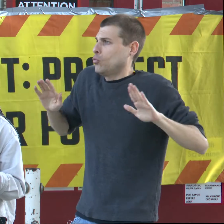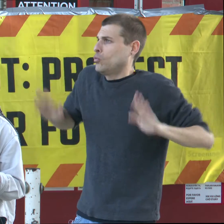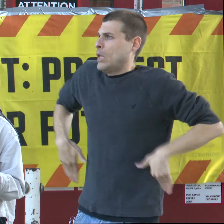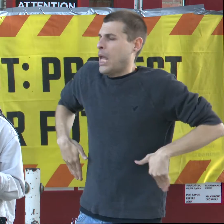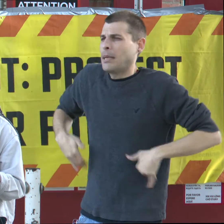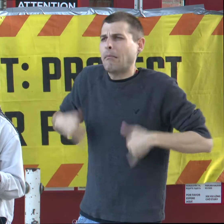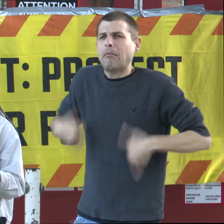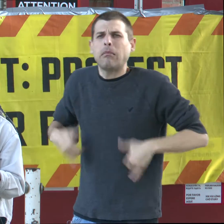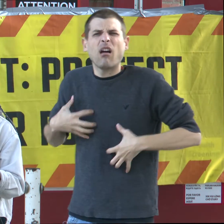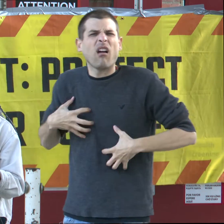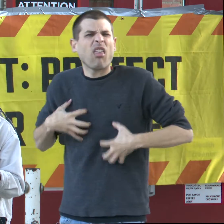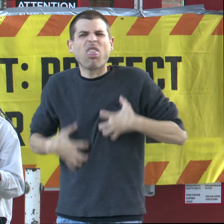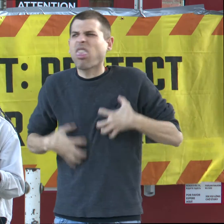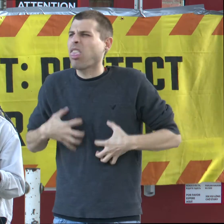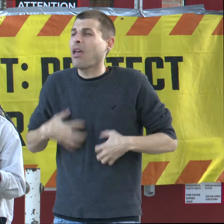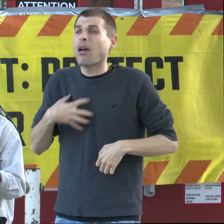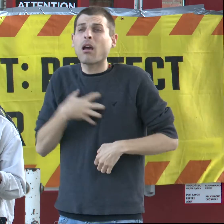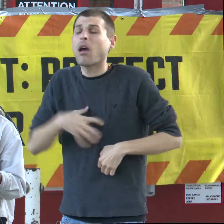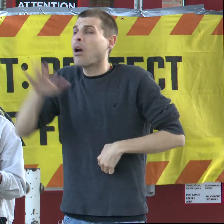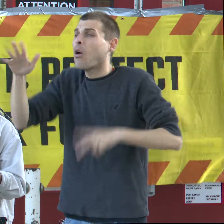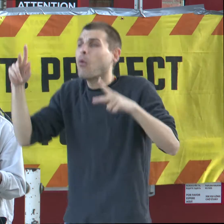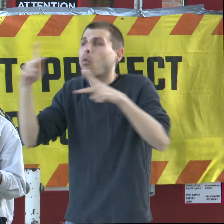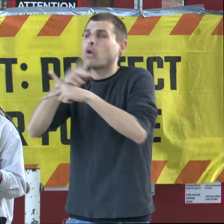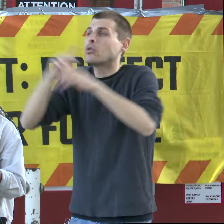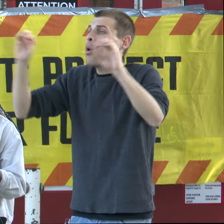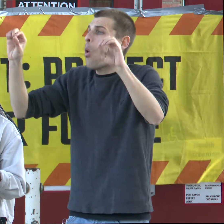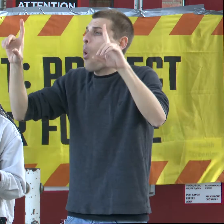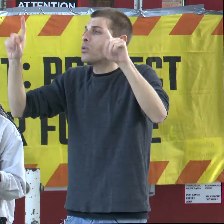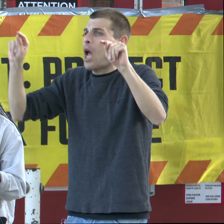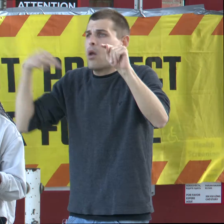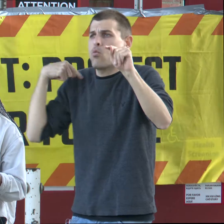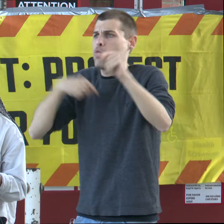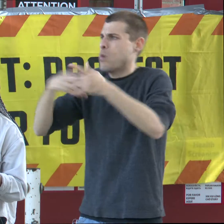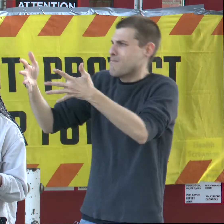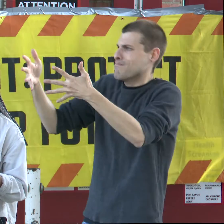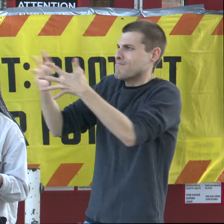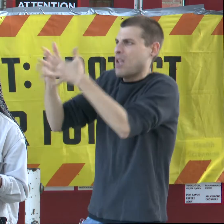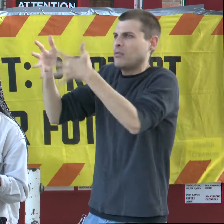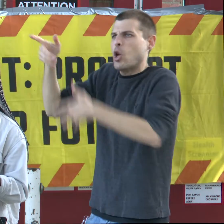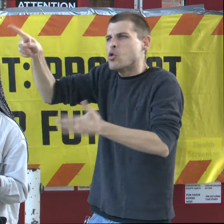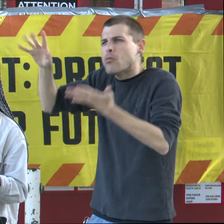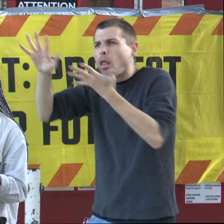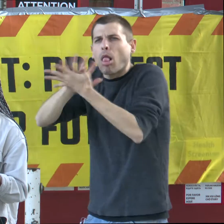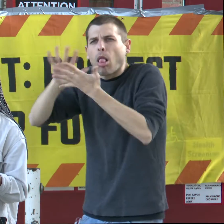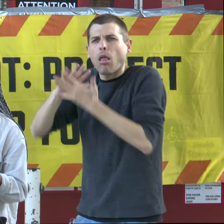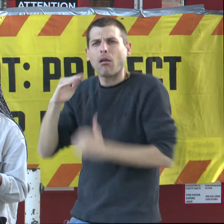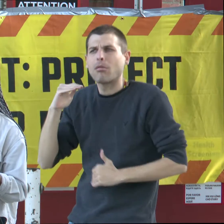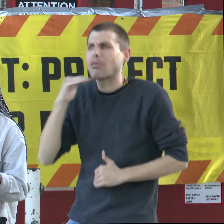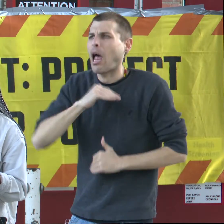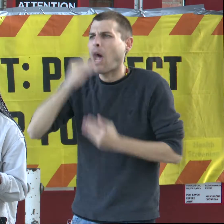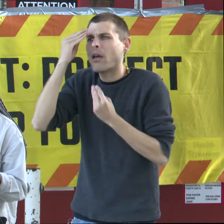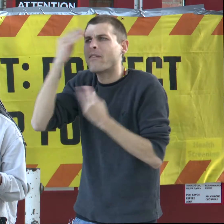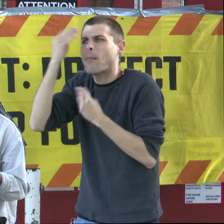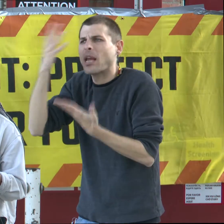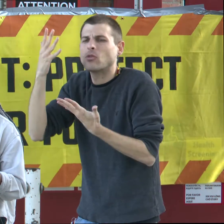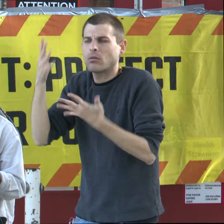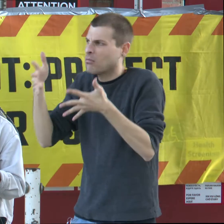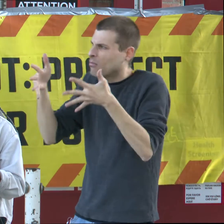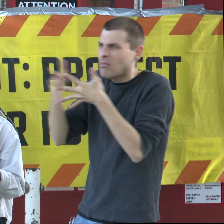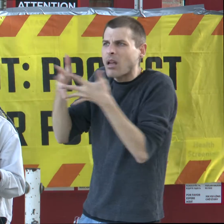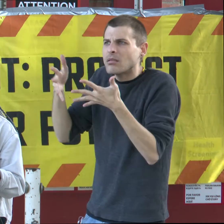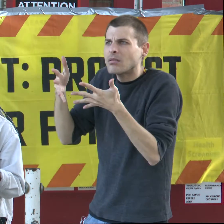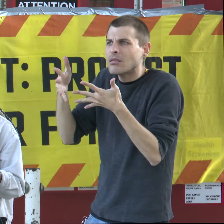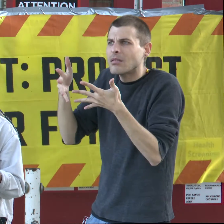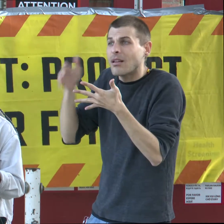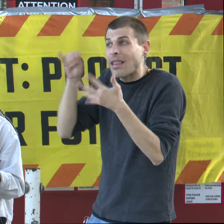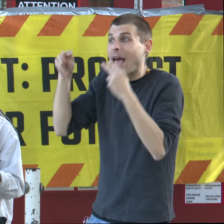it's disgusting that ODOT was caught knowingly manipulating traffic data and lying to the public that this freeway